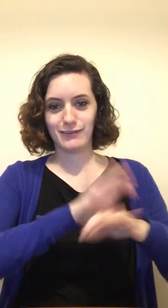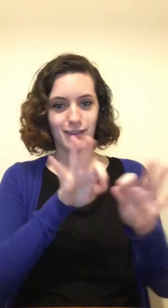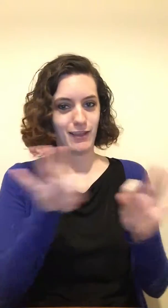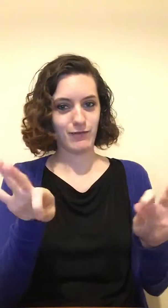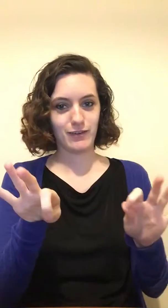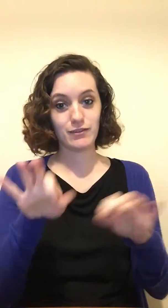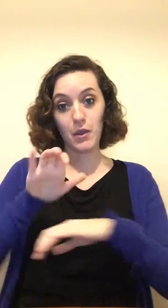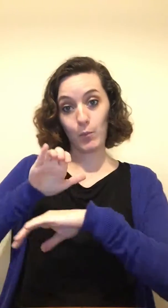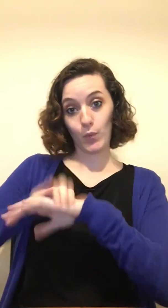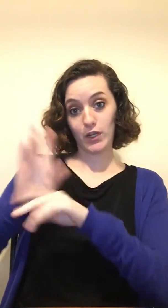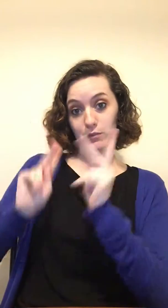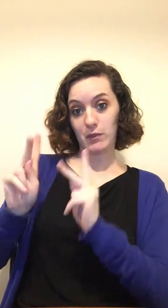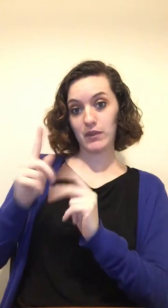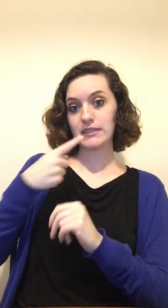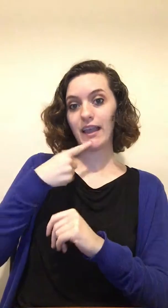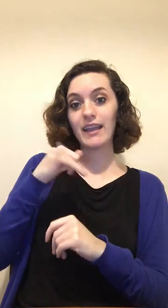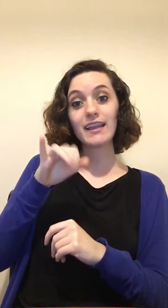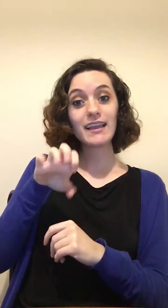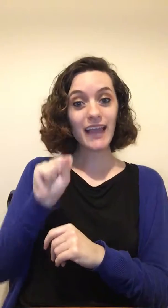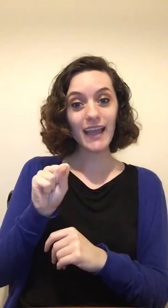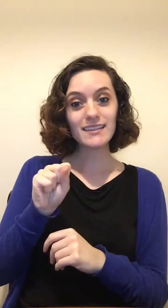British people would say yes, you Americans say yup.